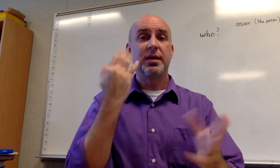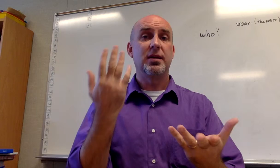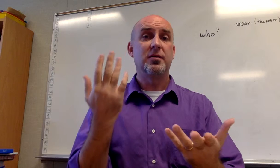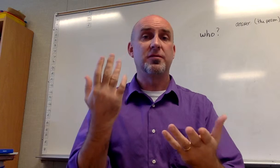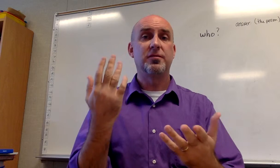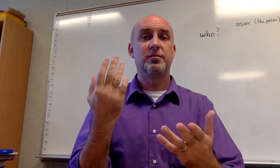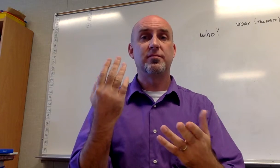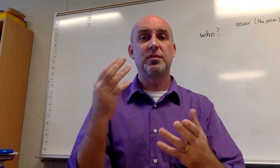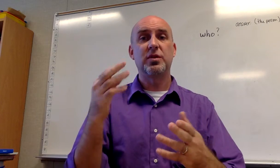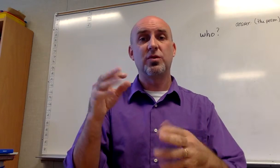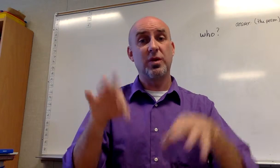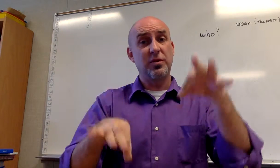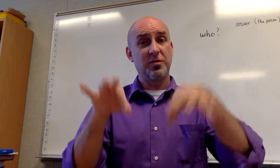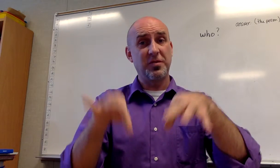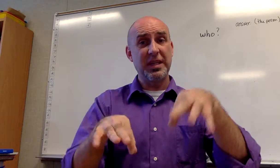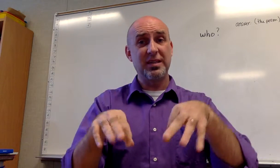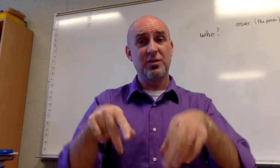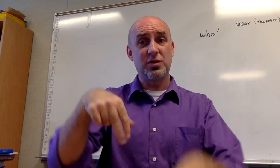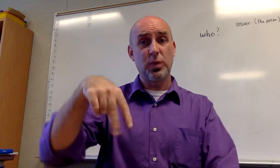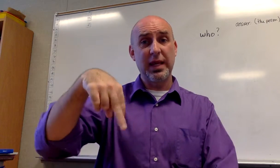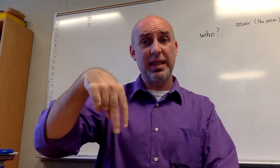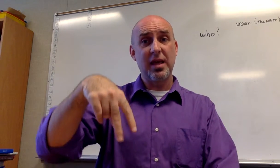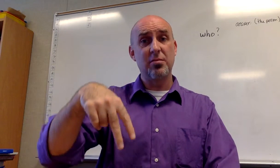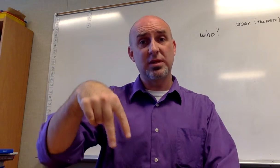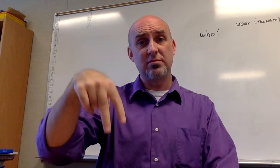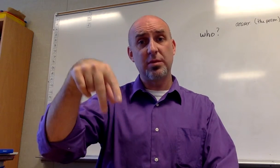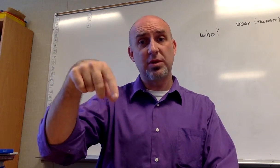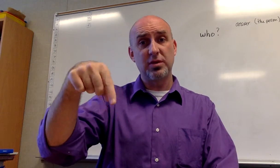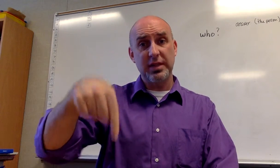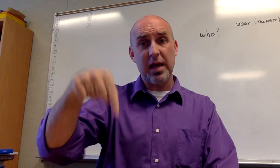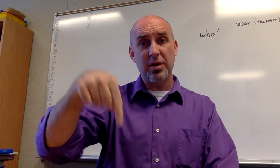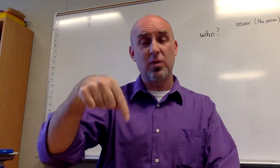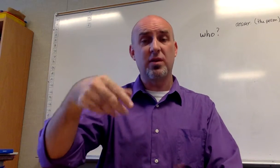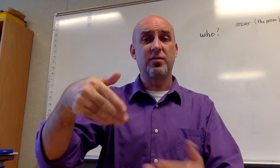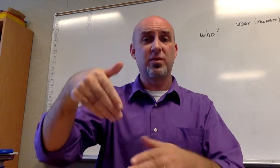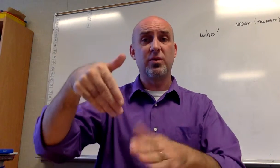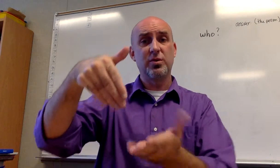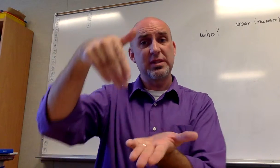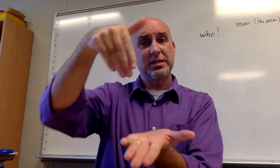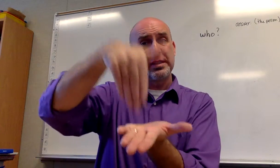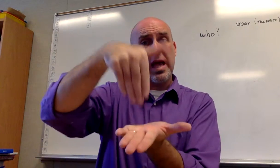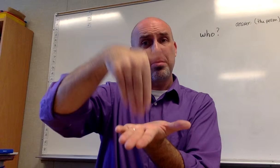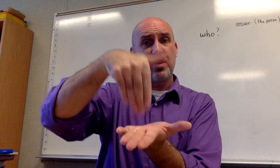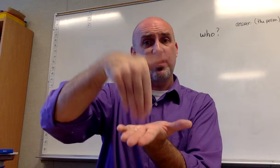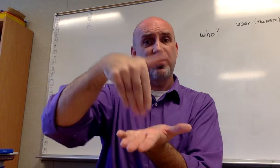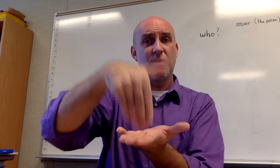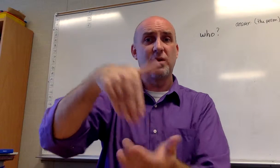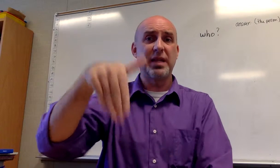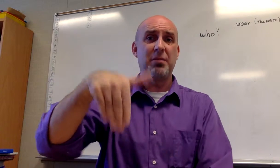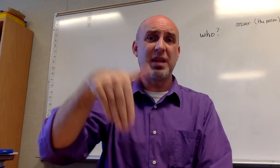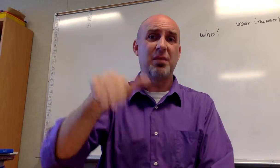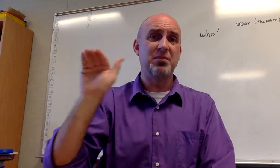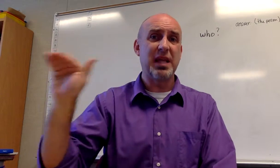If, you have your feet and you're swinging them and maybe you're tapping one on the floor, you could tap it on the floor. Tap, tap, tap,